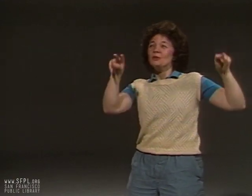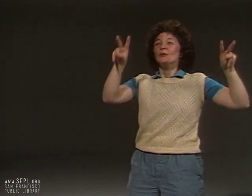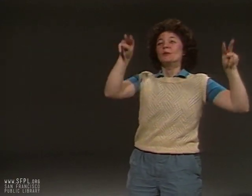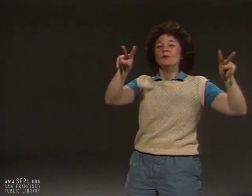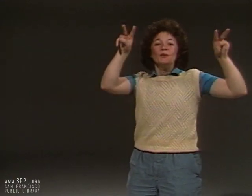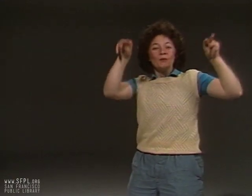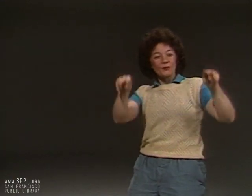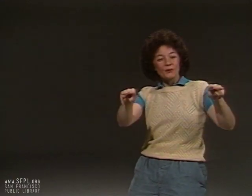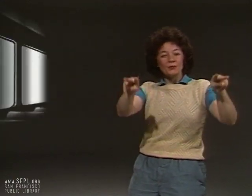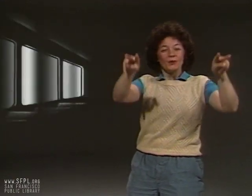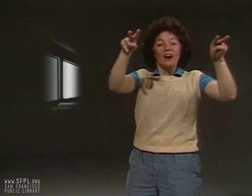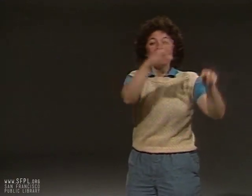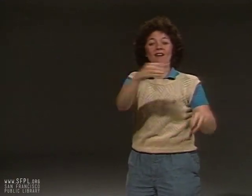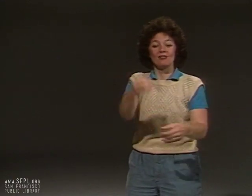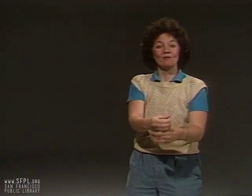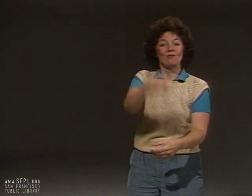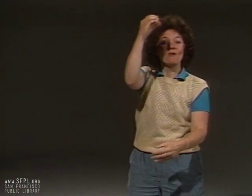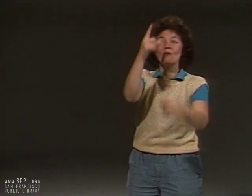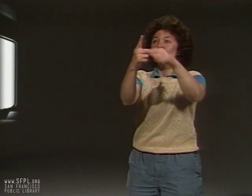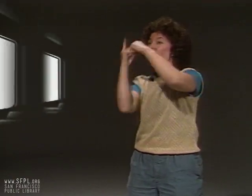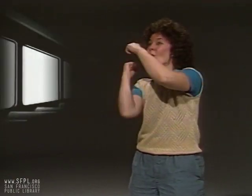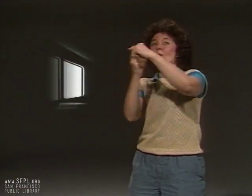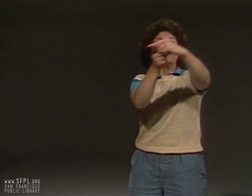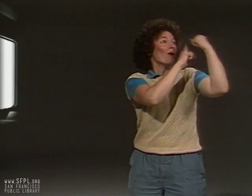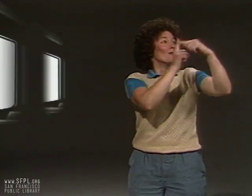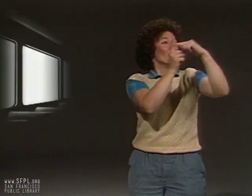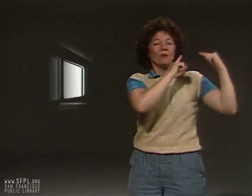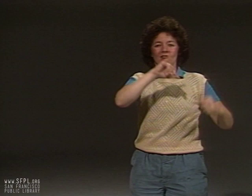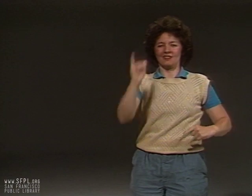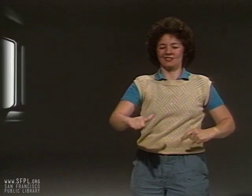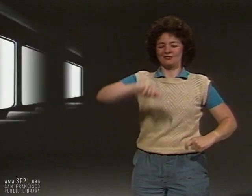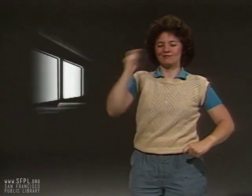wires, and the occasional pole is the drum.